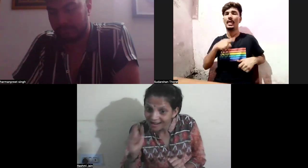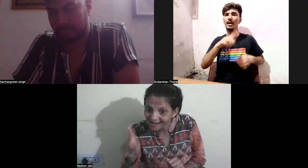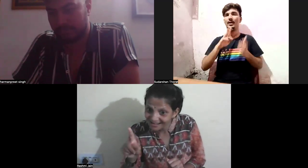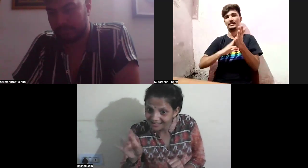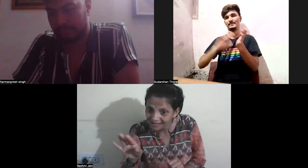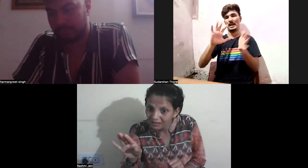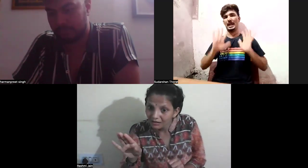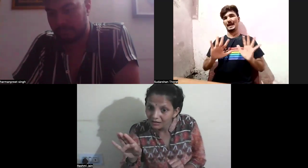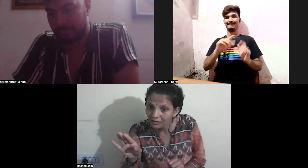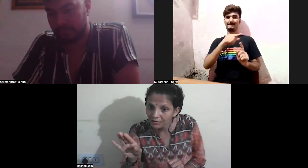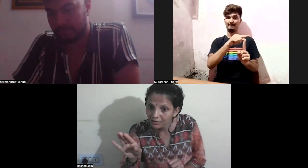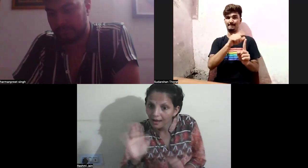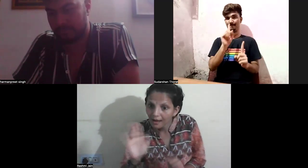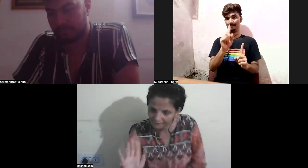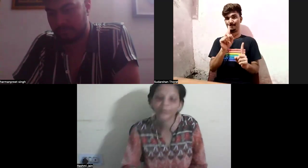during birth,